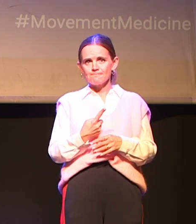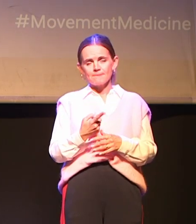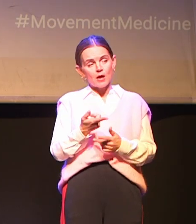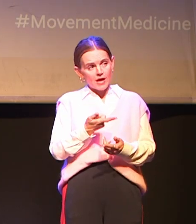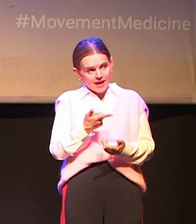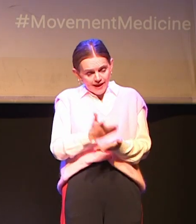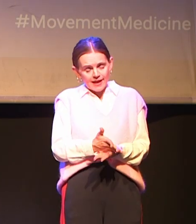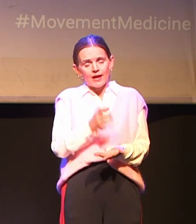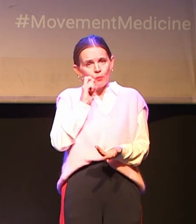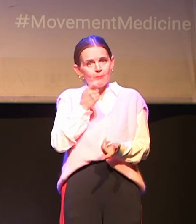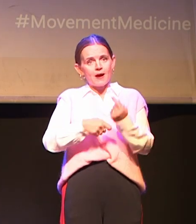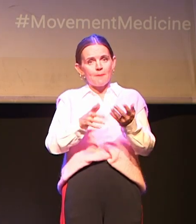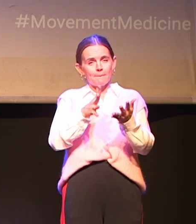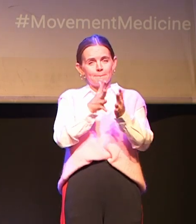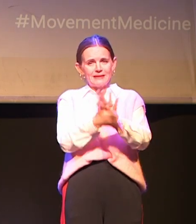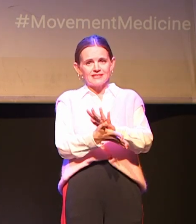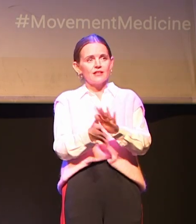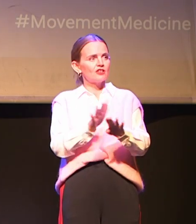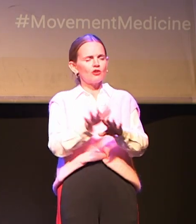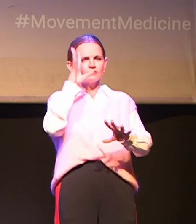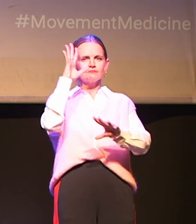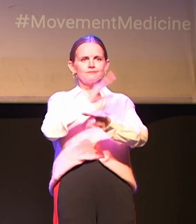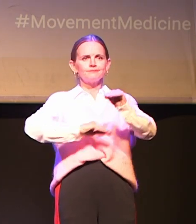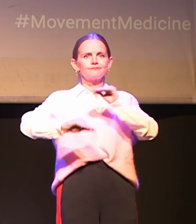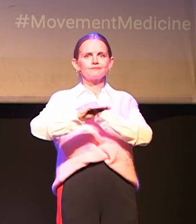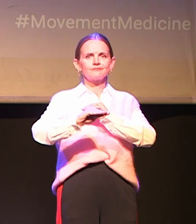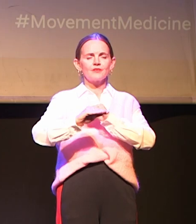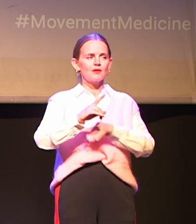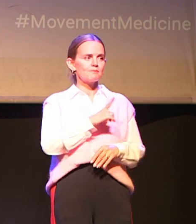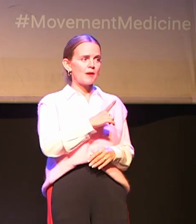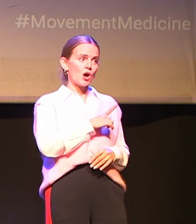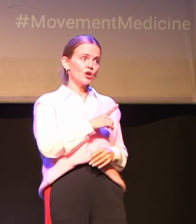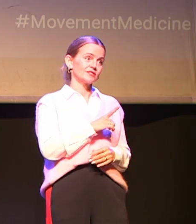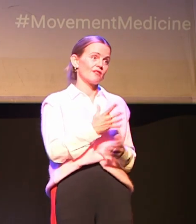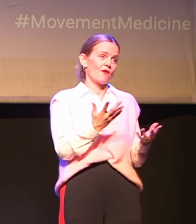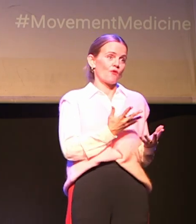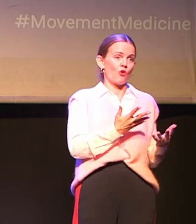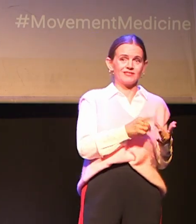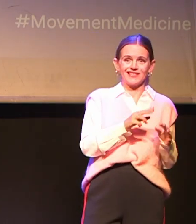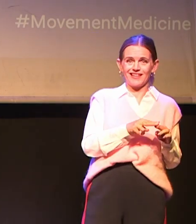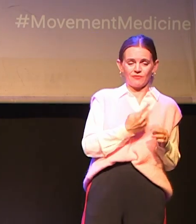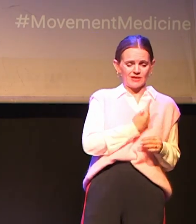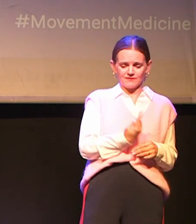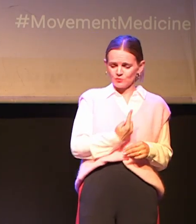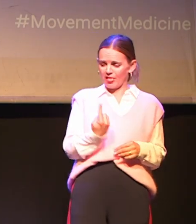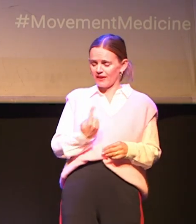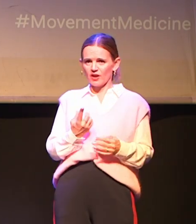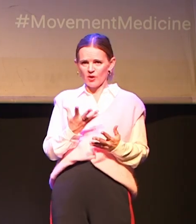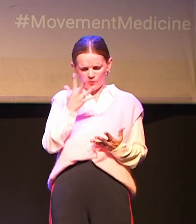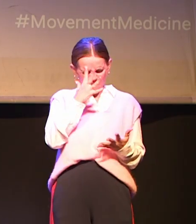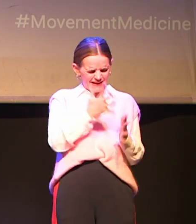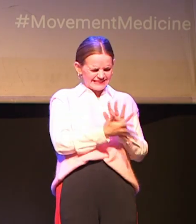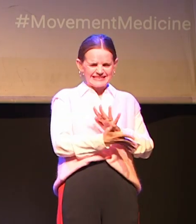euphemism. Because guess what? Like, we're individually messy, and then we're gonna show up in movement spaces, and like, we're gonna bring our mess into